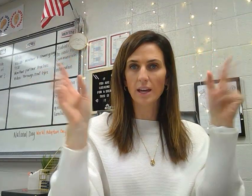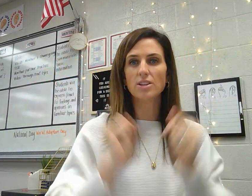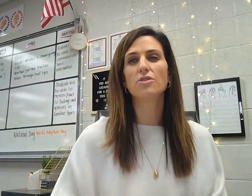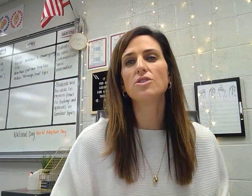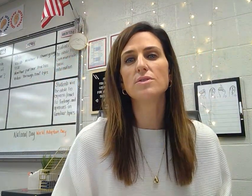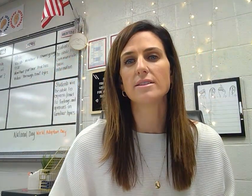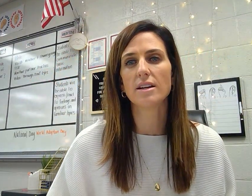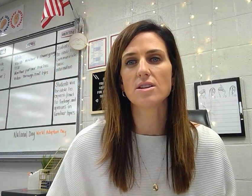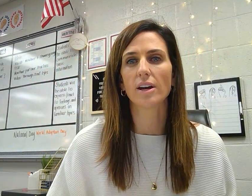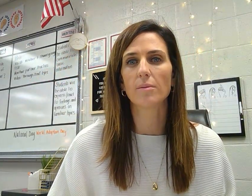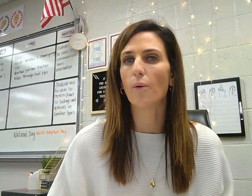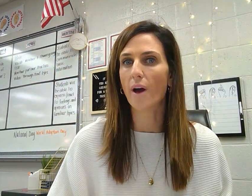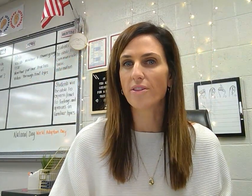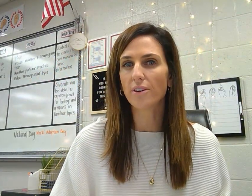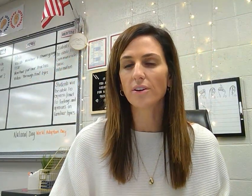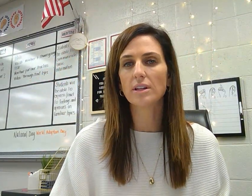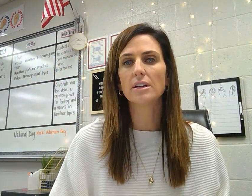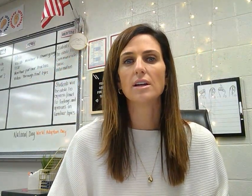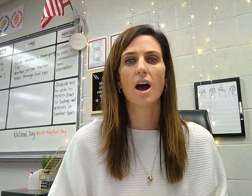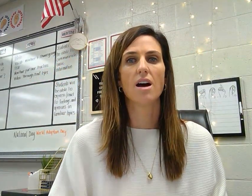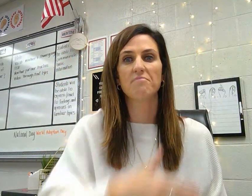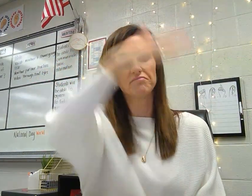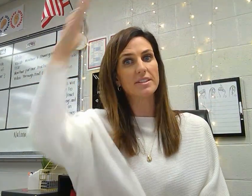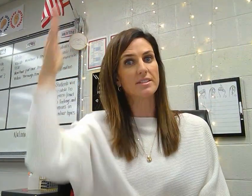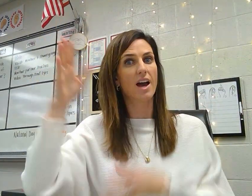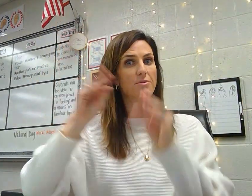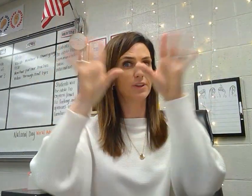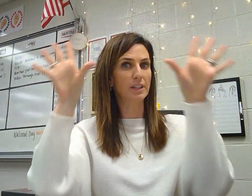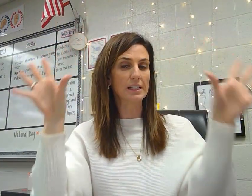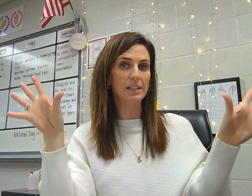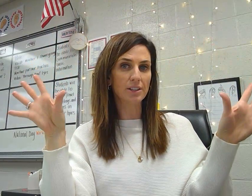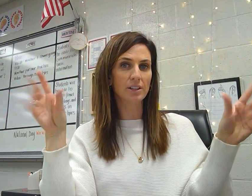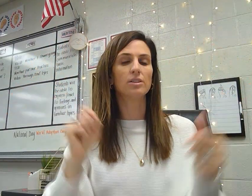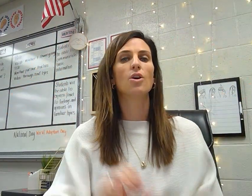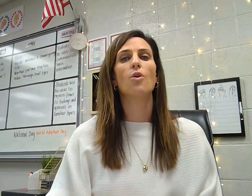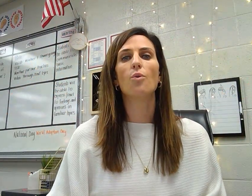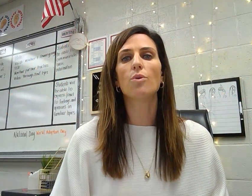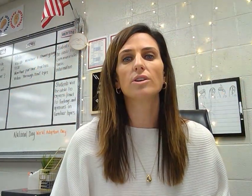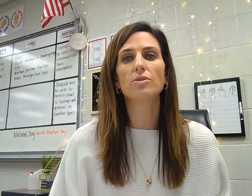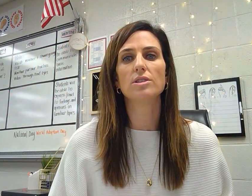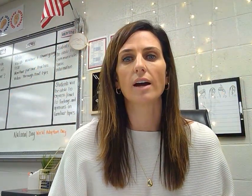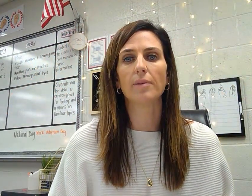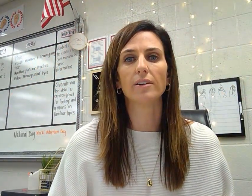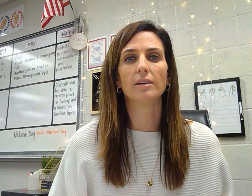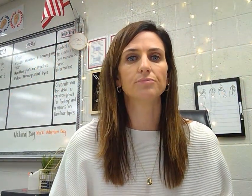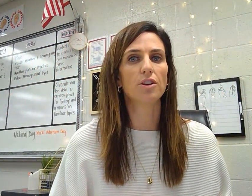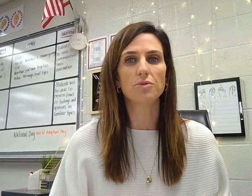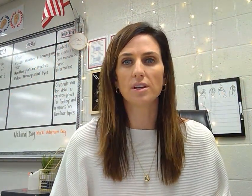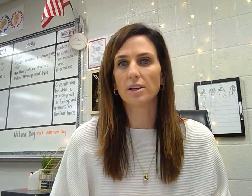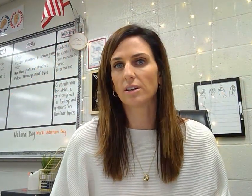And you can use that sign to talk about weather. The sky was very clear, or you can talk about it, use clear